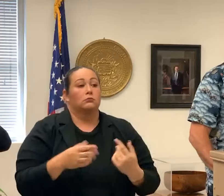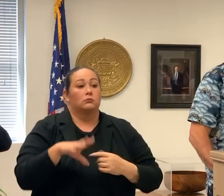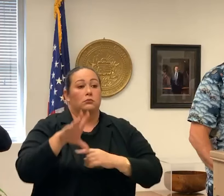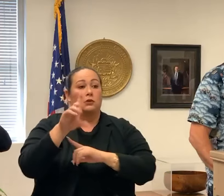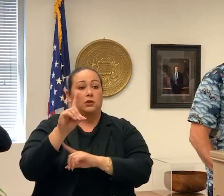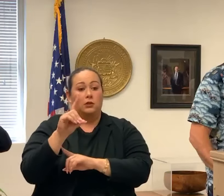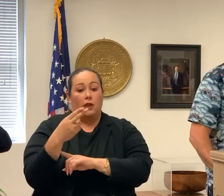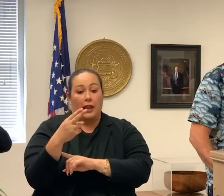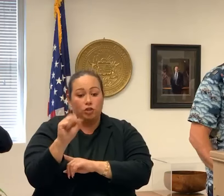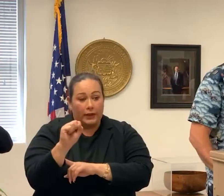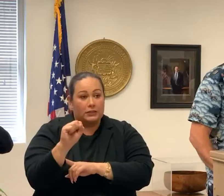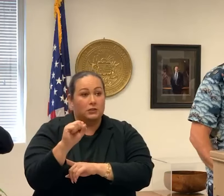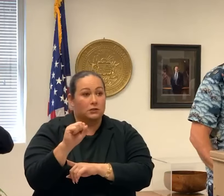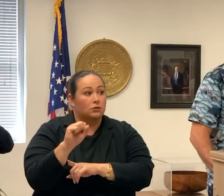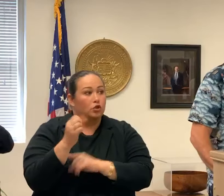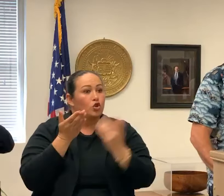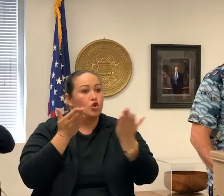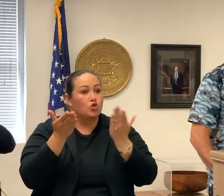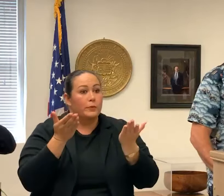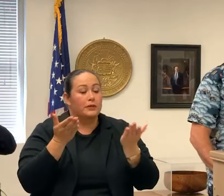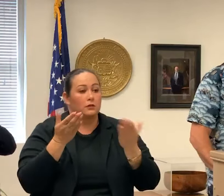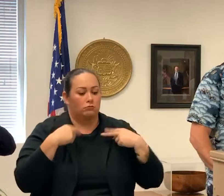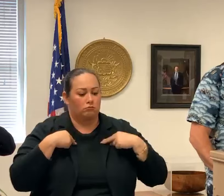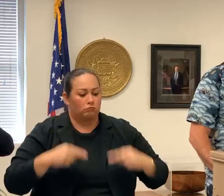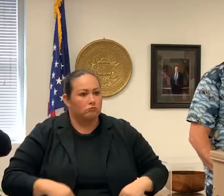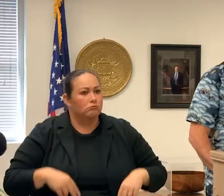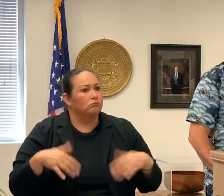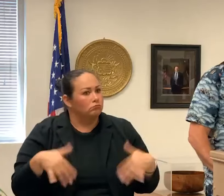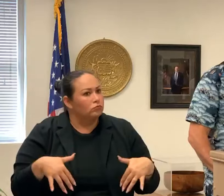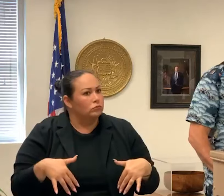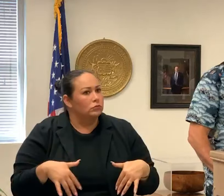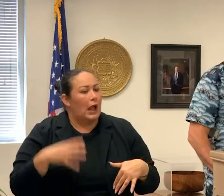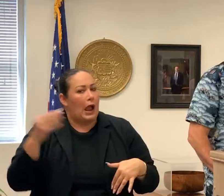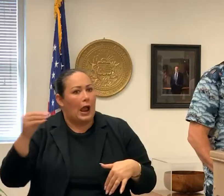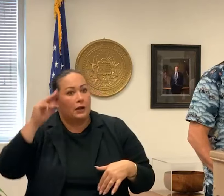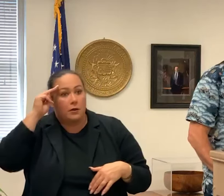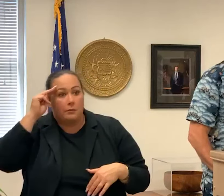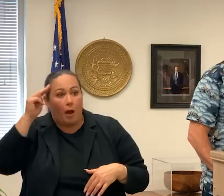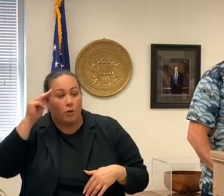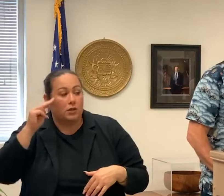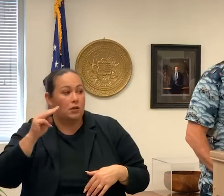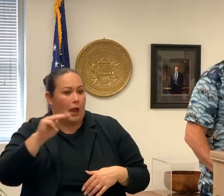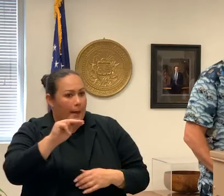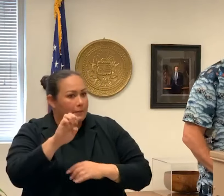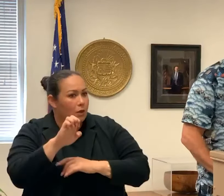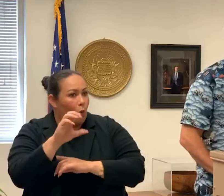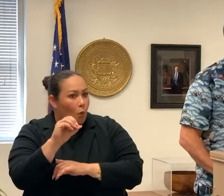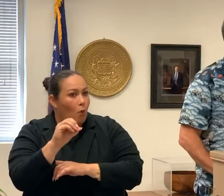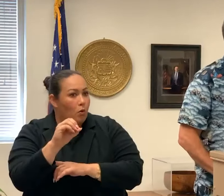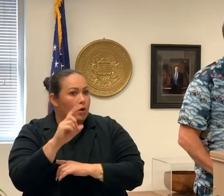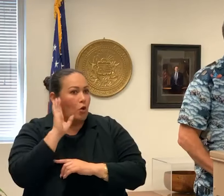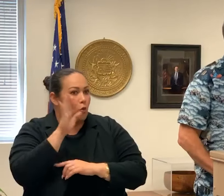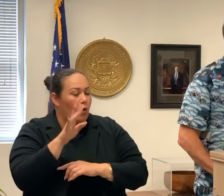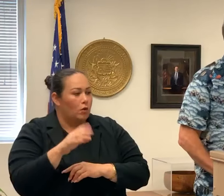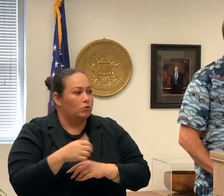Maui Economic Opportunity determine your eligibility. We do not want you to go without the opportunities that exist